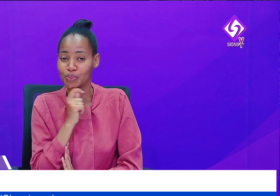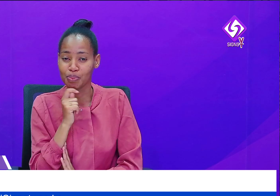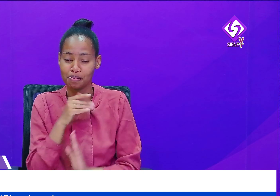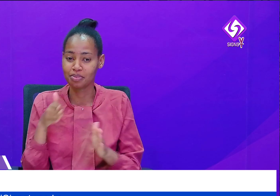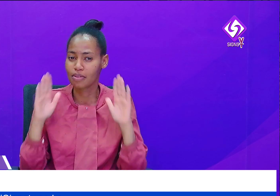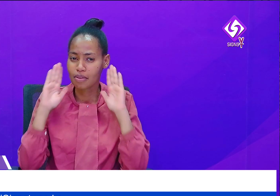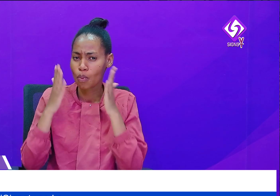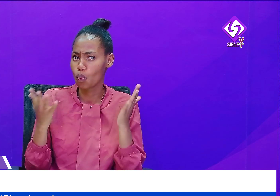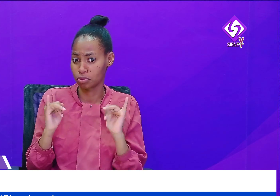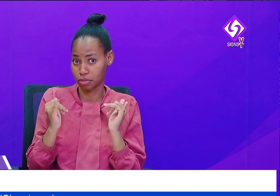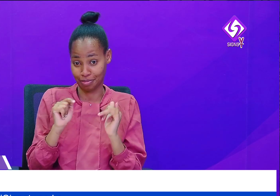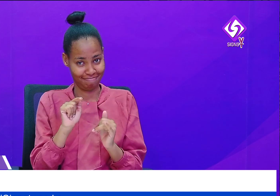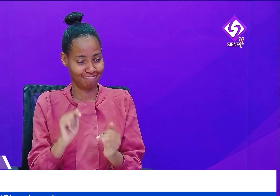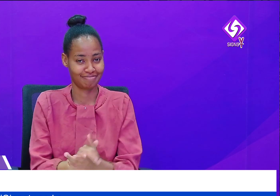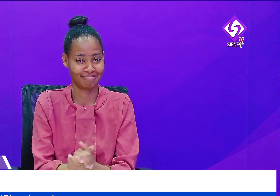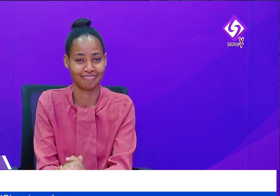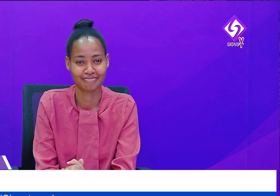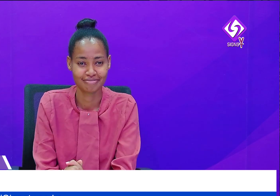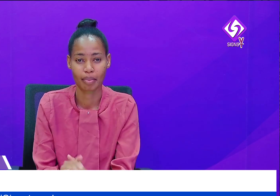and my sign language interpreter doing the voicing, Tobias Omondi.